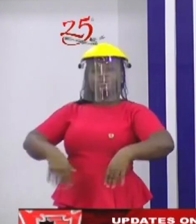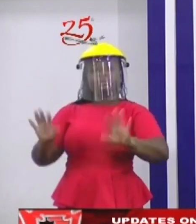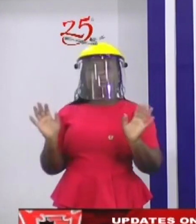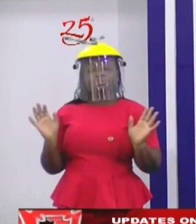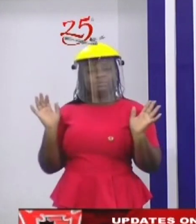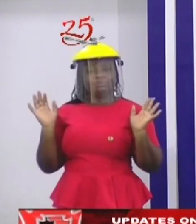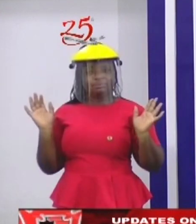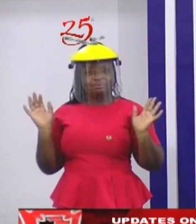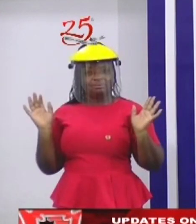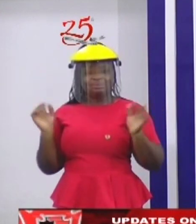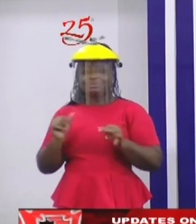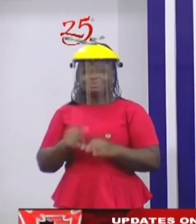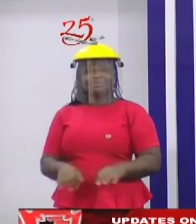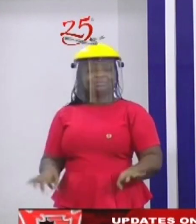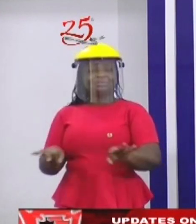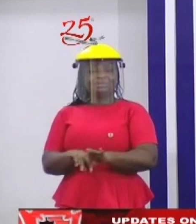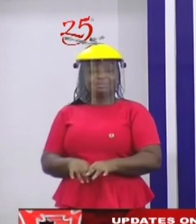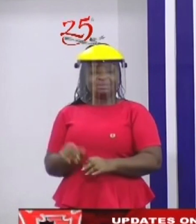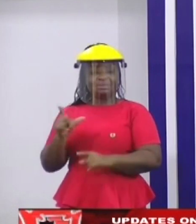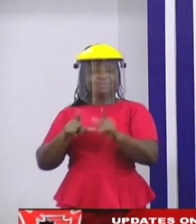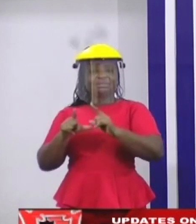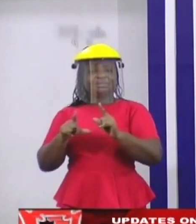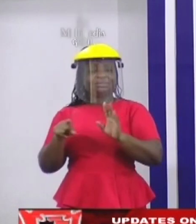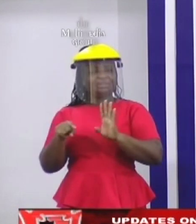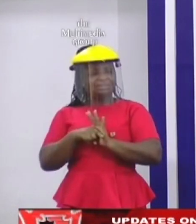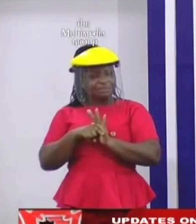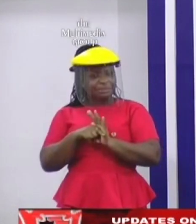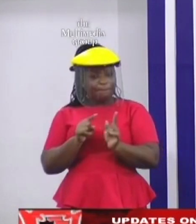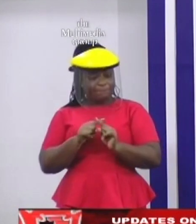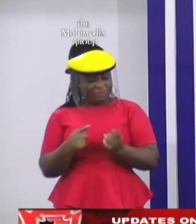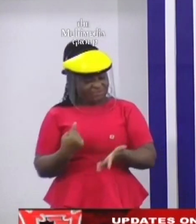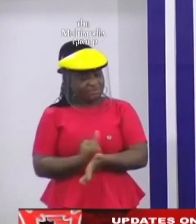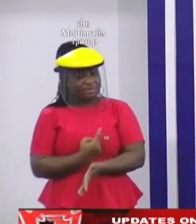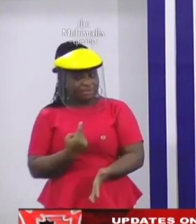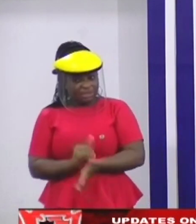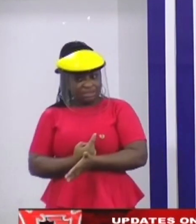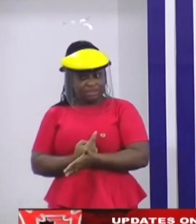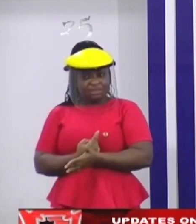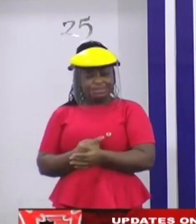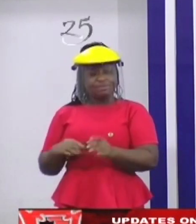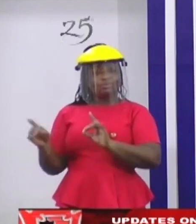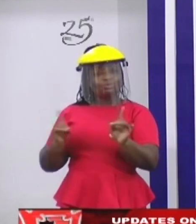as negative, not necessarily the laboratory negative. So if Ghana is to scale down